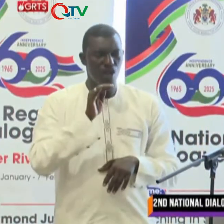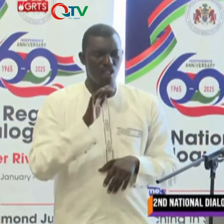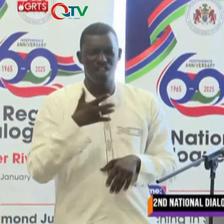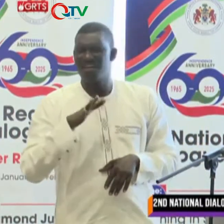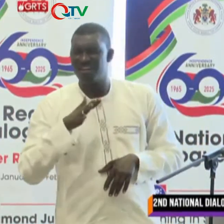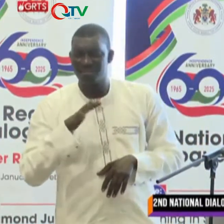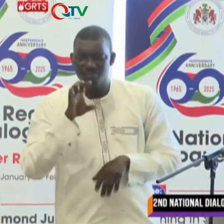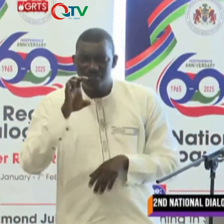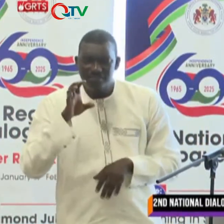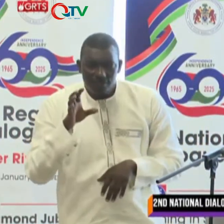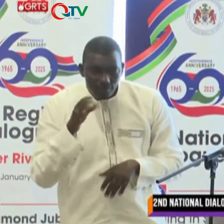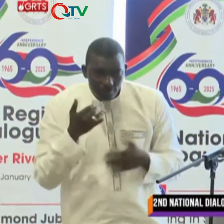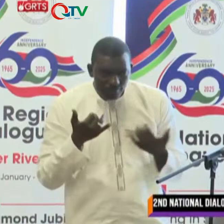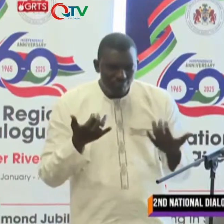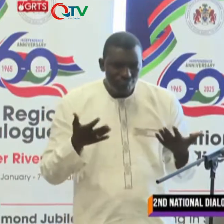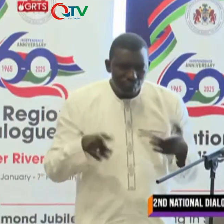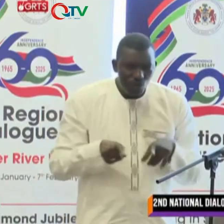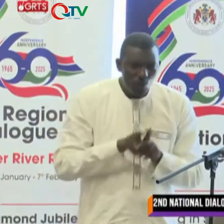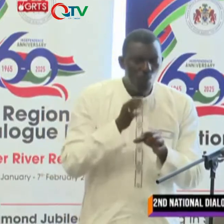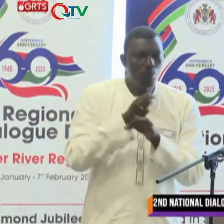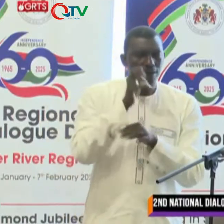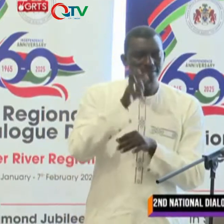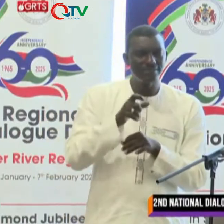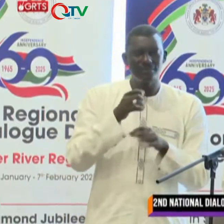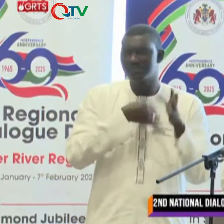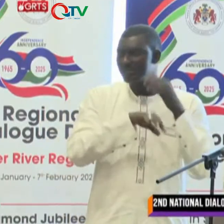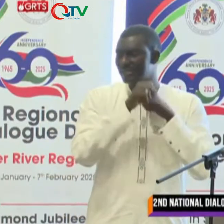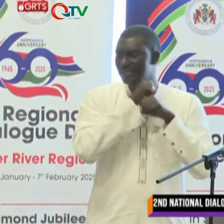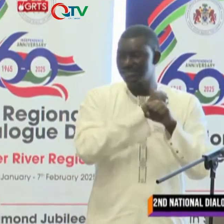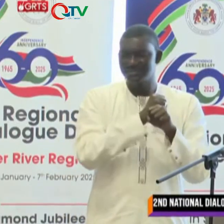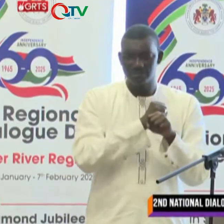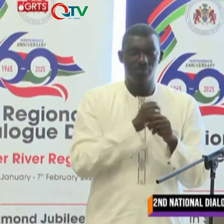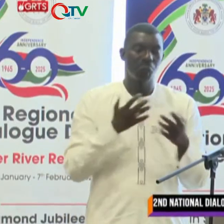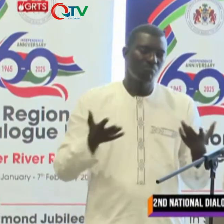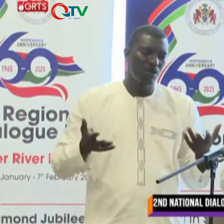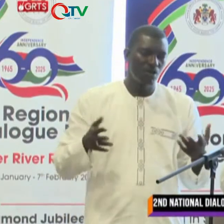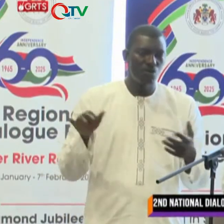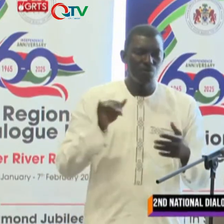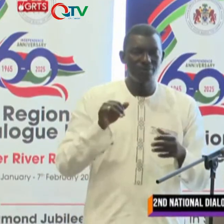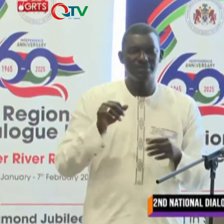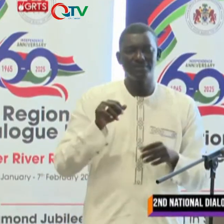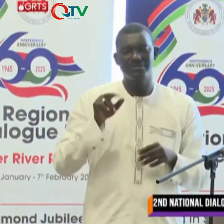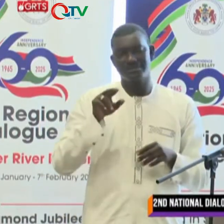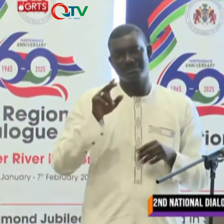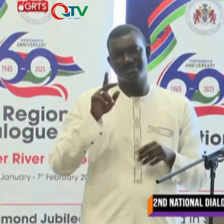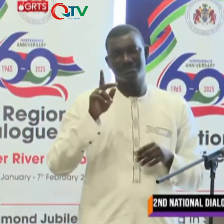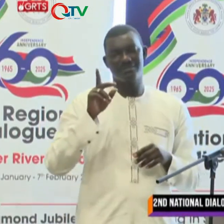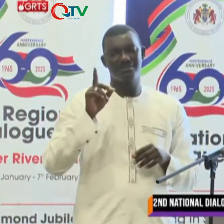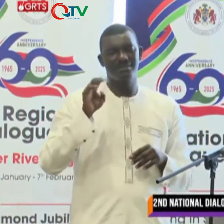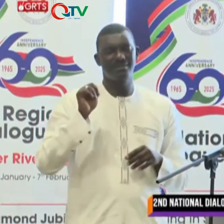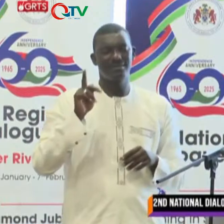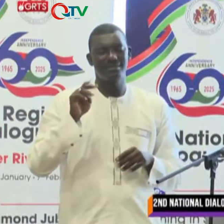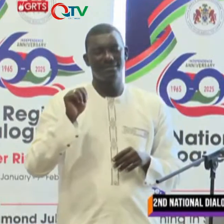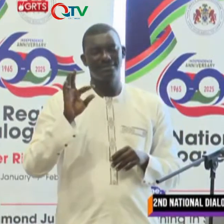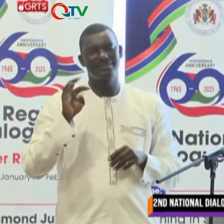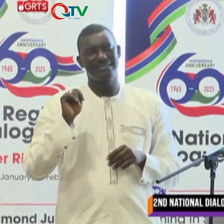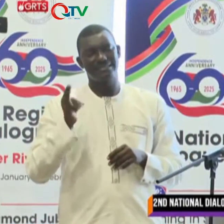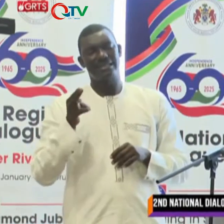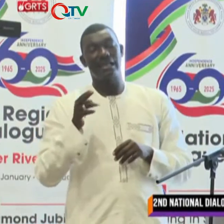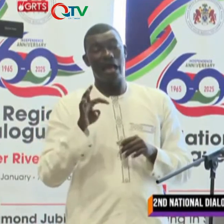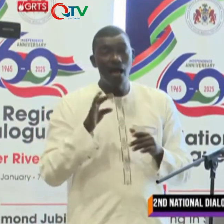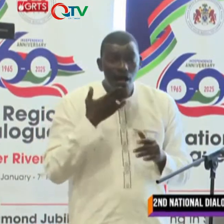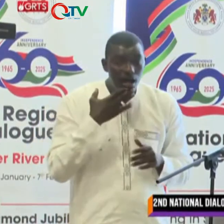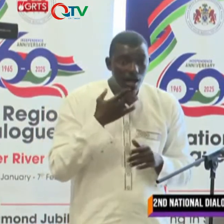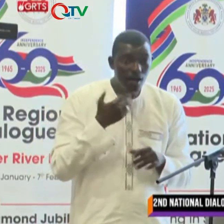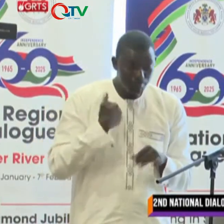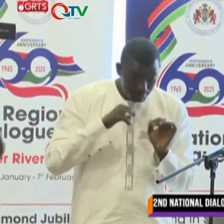nation. The lecturers of histories know that about. We've proven that. We've, again, Ndekete, we've doubted them. the methodic doubt that René